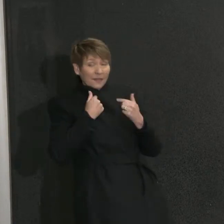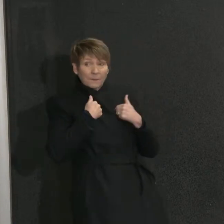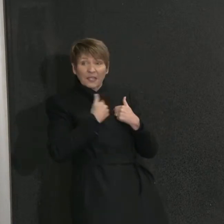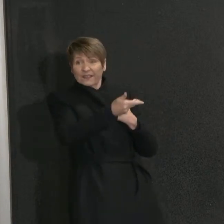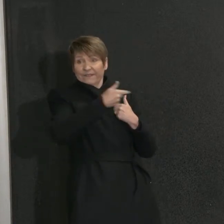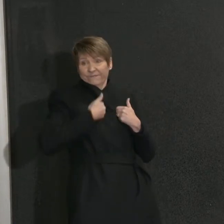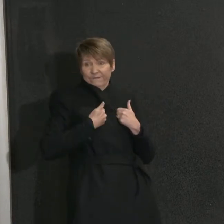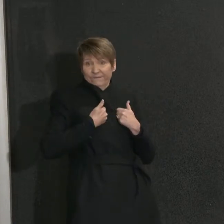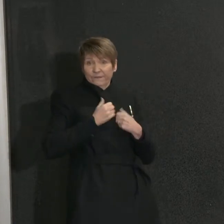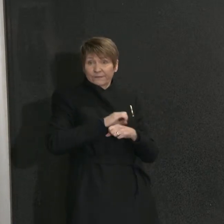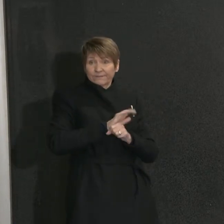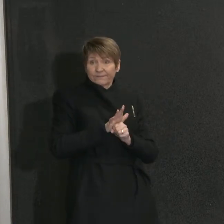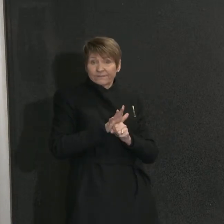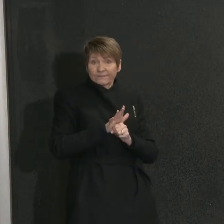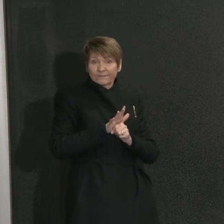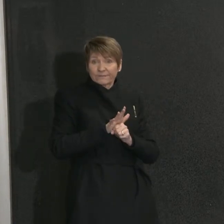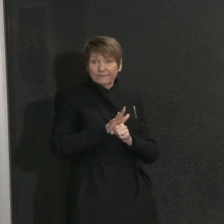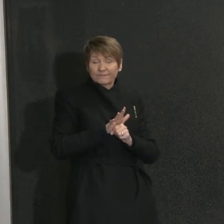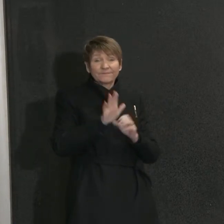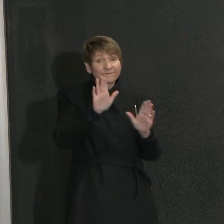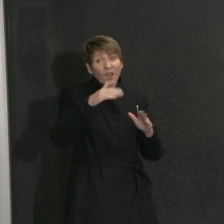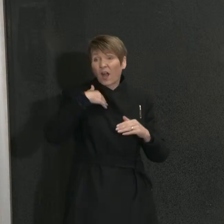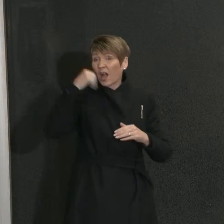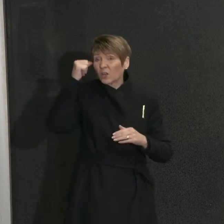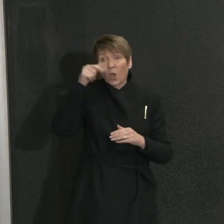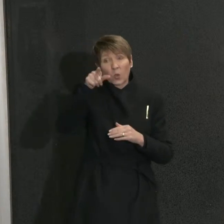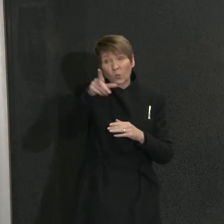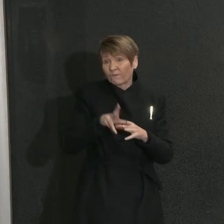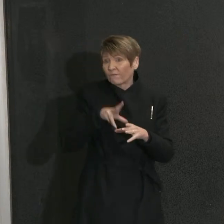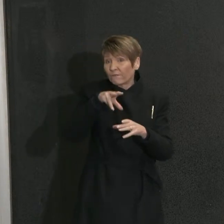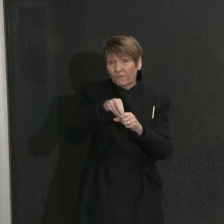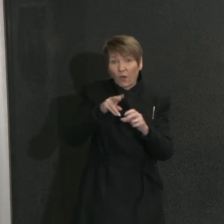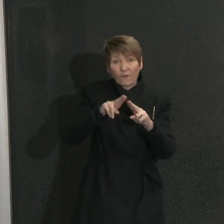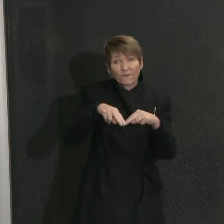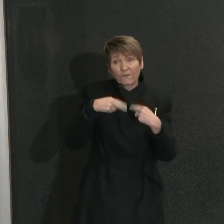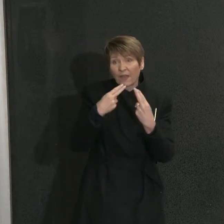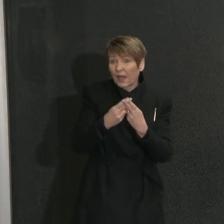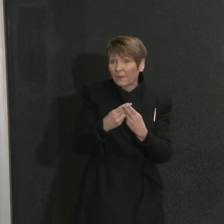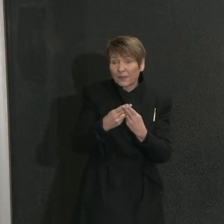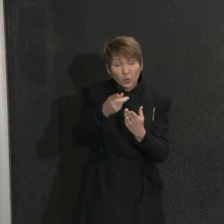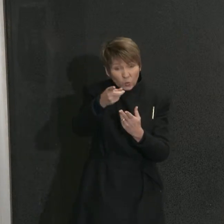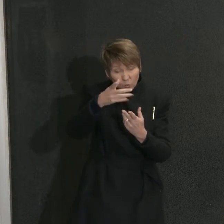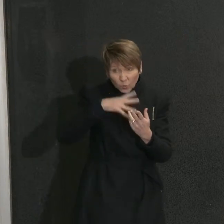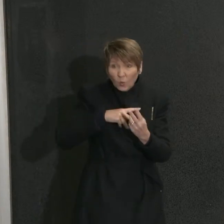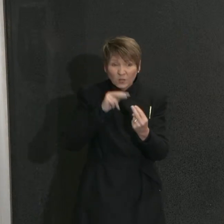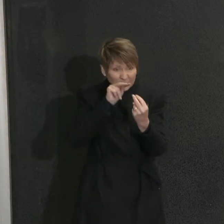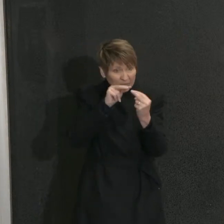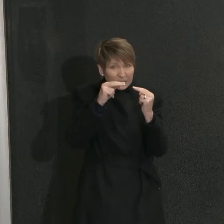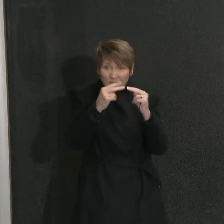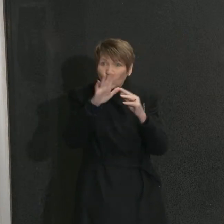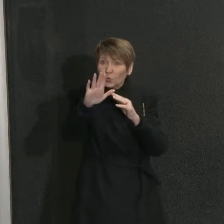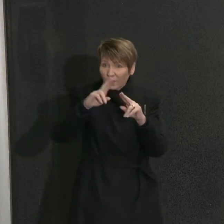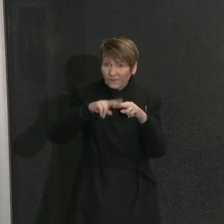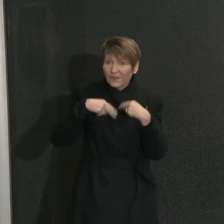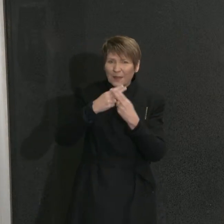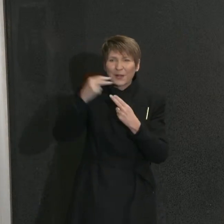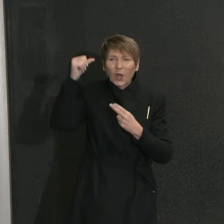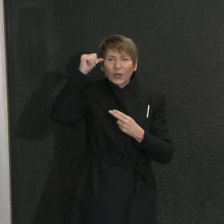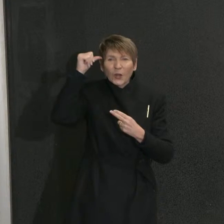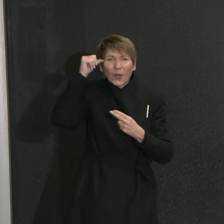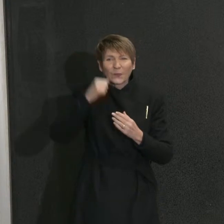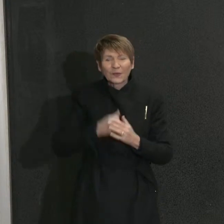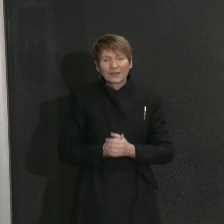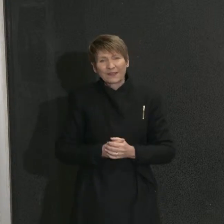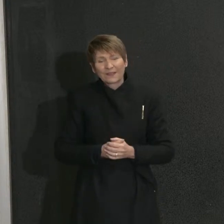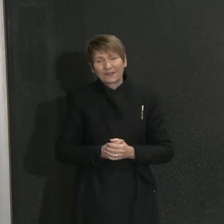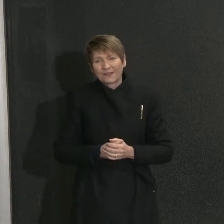that we love the most. We would much prefer this was over and done with. I'd much prefer we were at 80 or 85 or 90% of